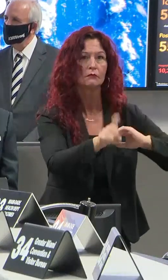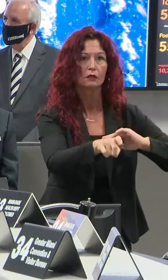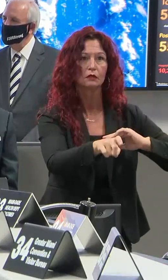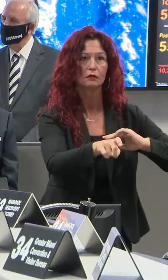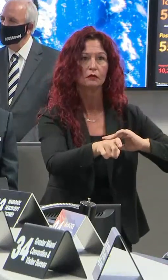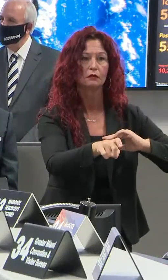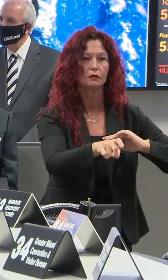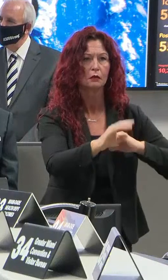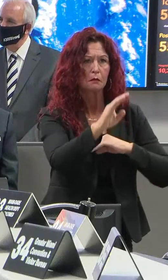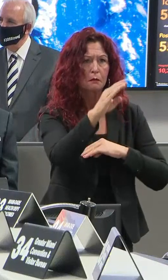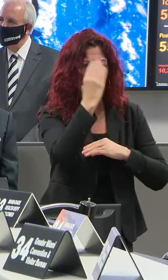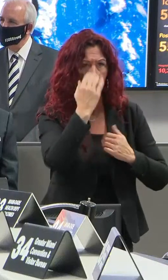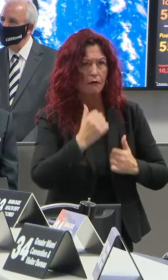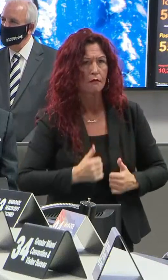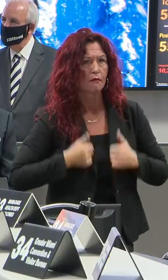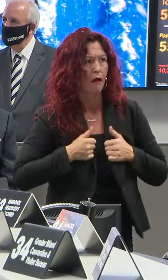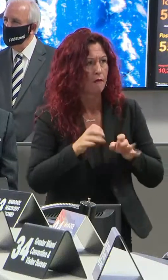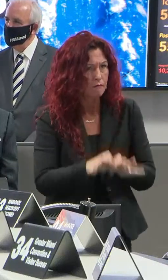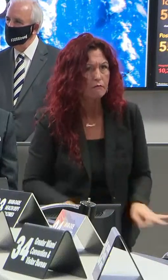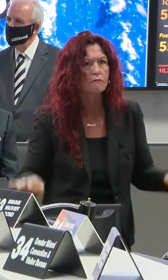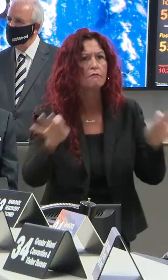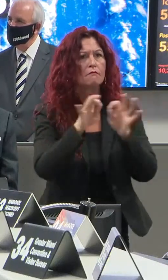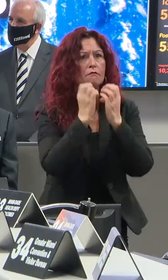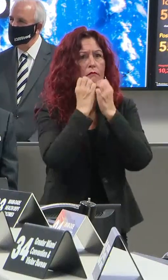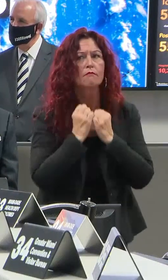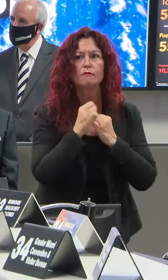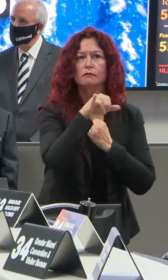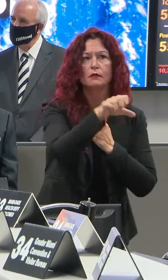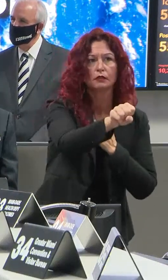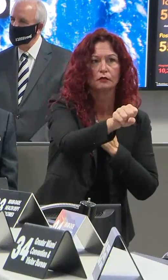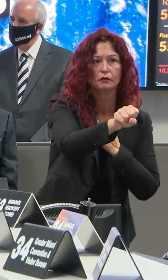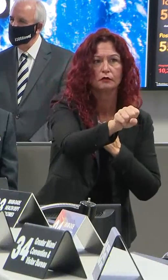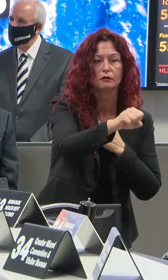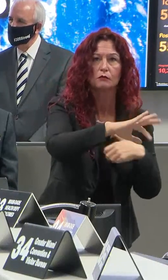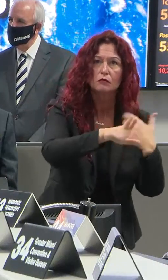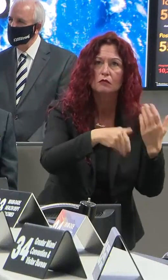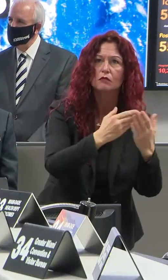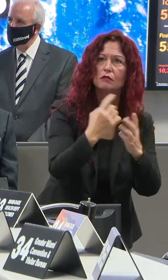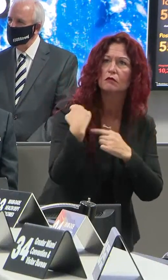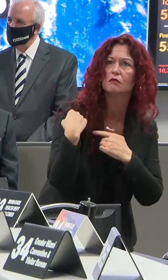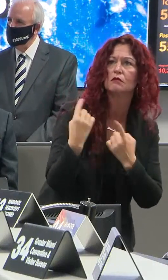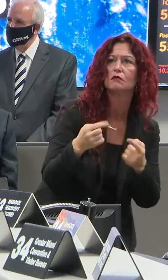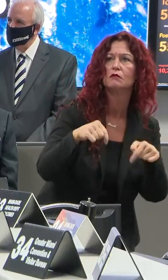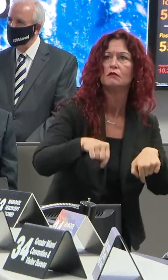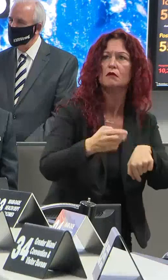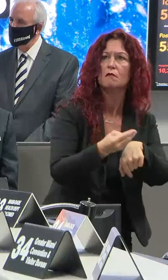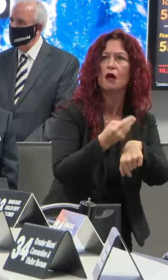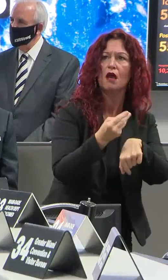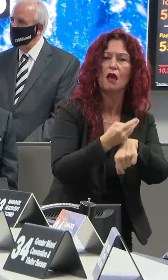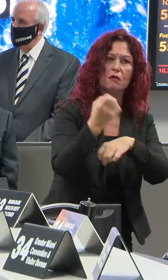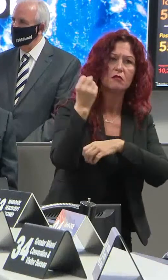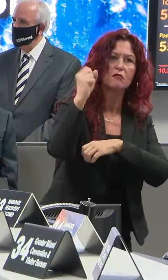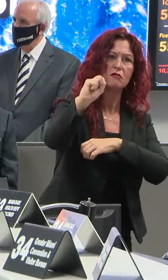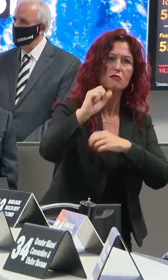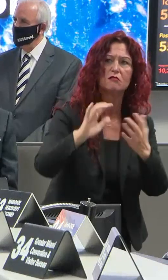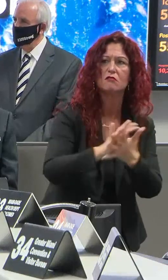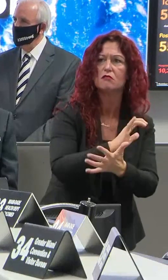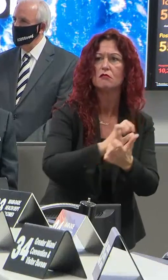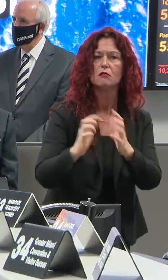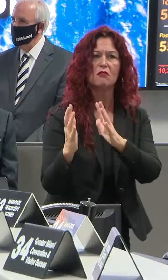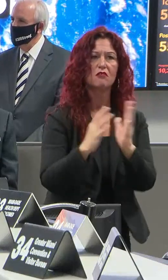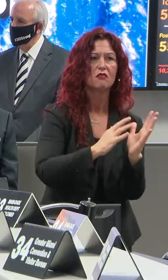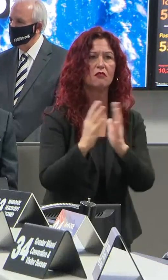Arthur McDuffie and beyond, we as Miamians stand together against violence, against racism, persecution, and